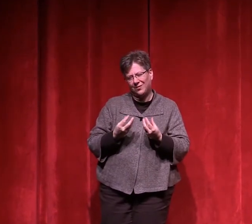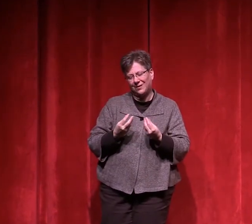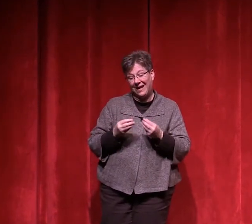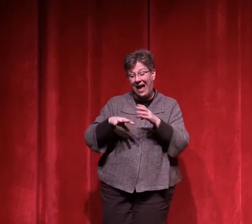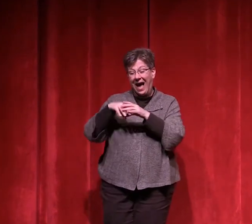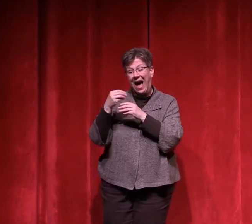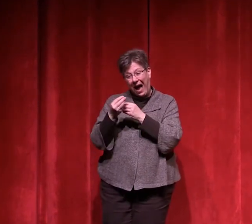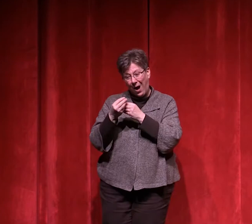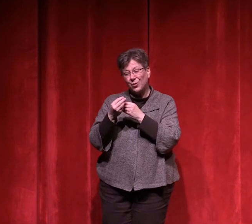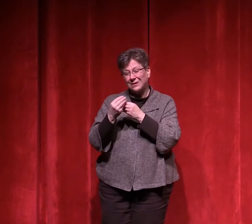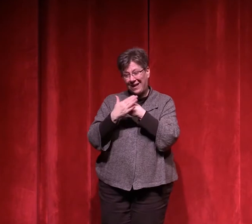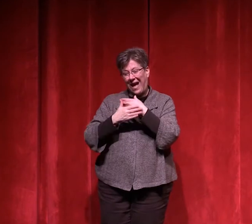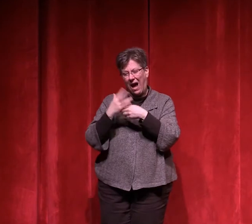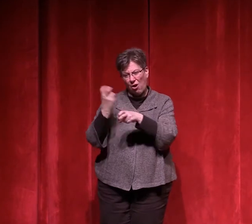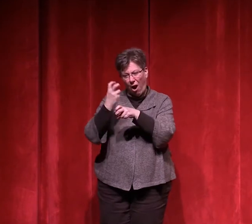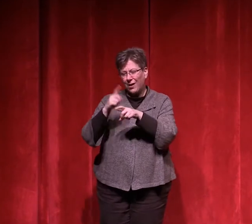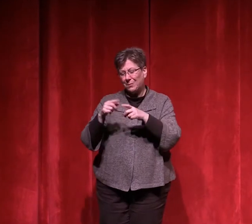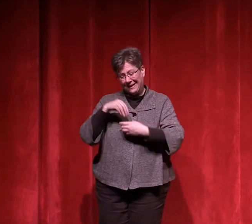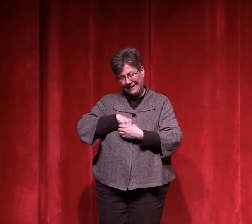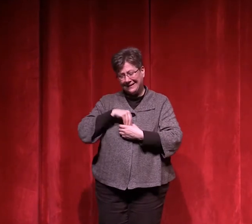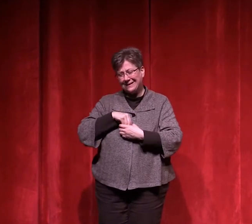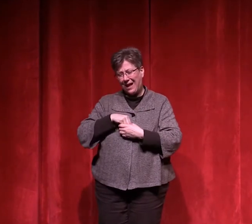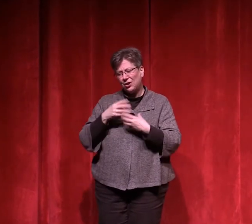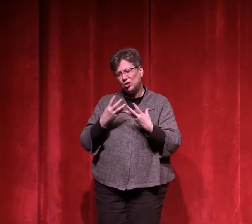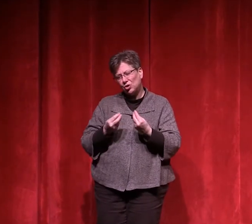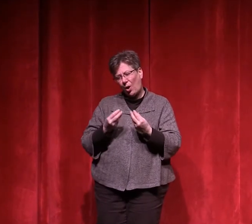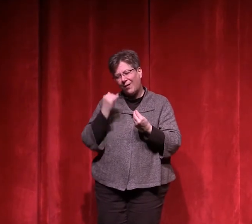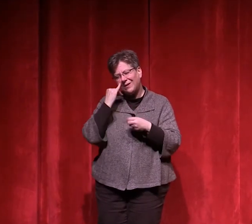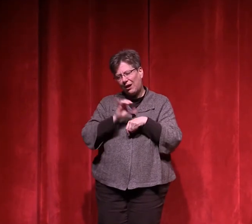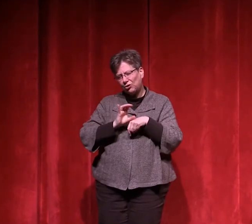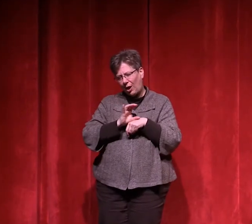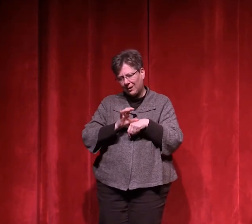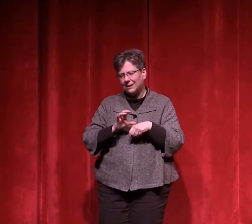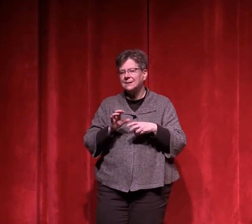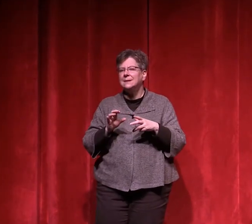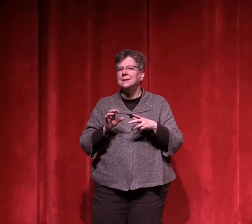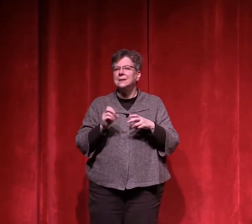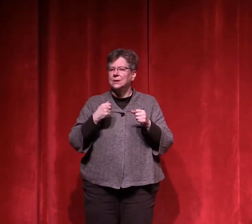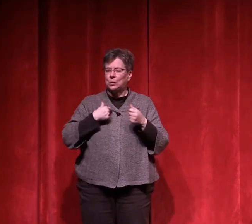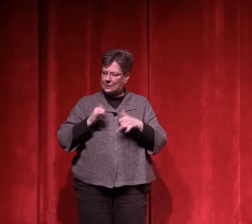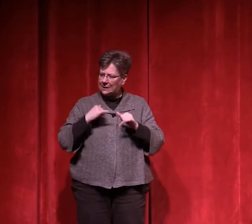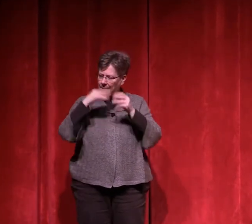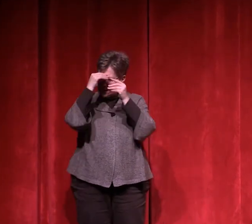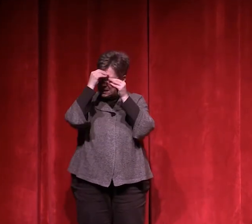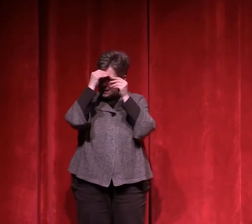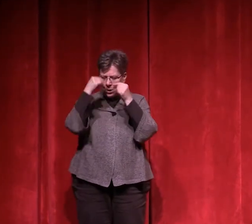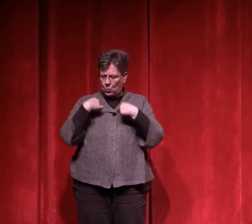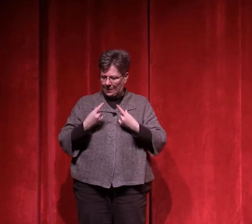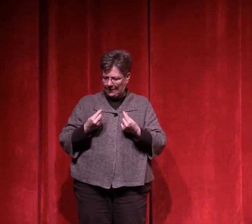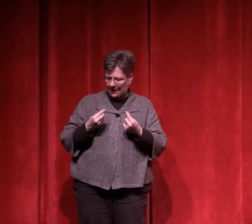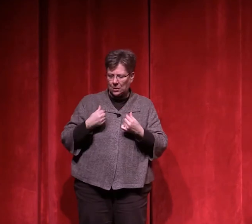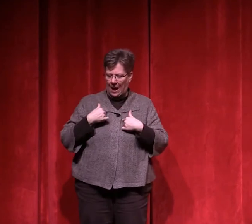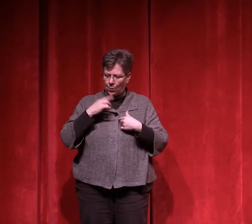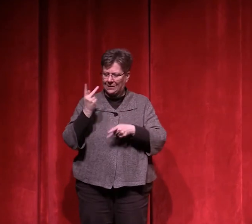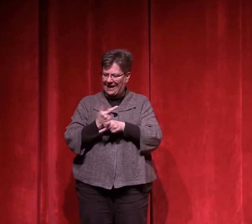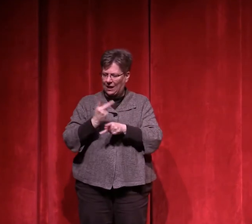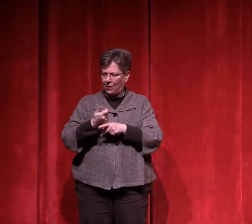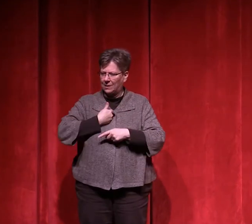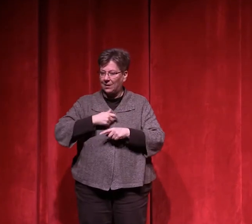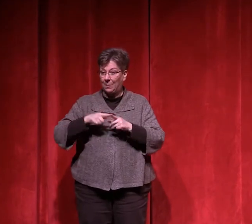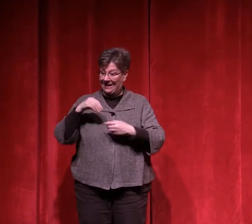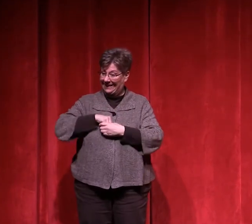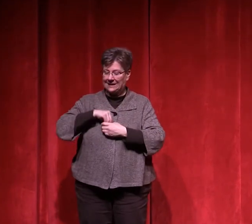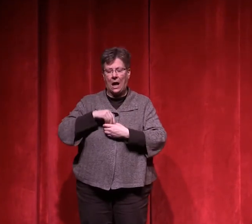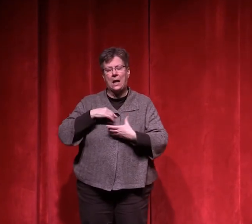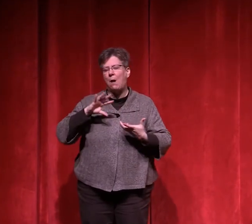inside, it's all soft chocolate. Right? So I'm going to take care of this shit on my own, but inside, I am a fucking